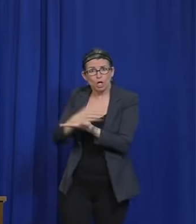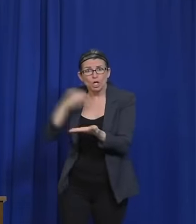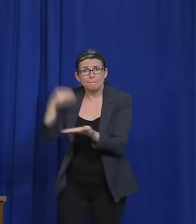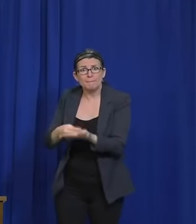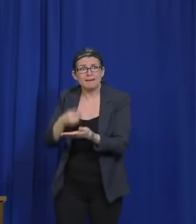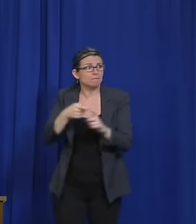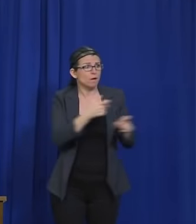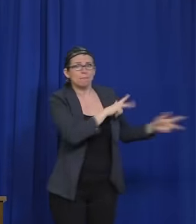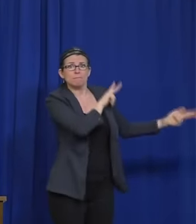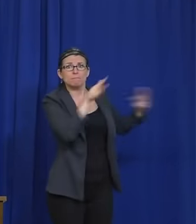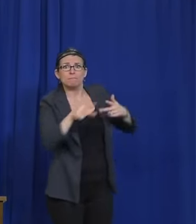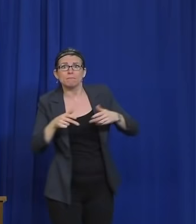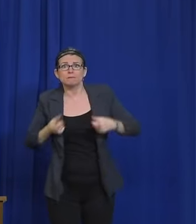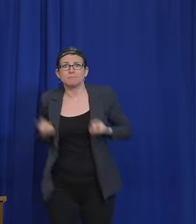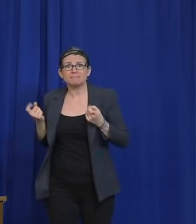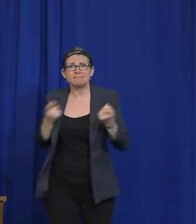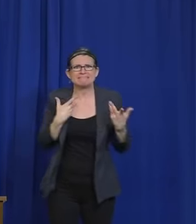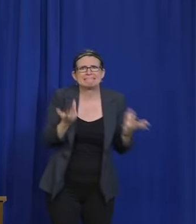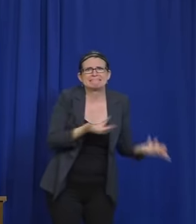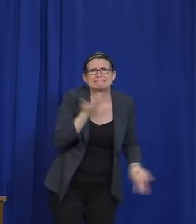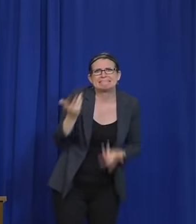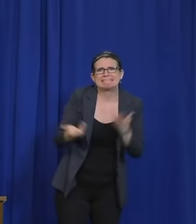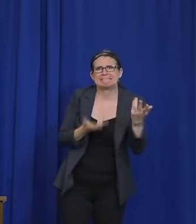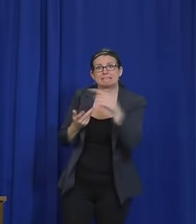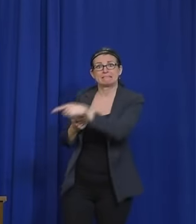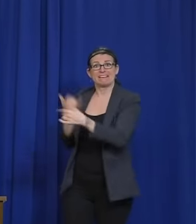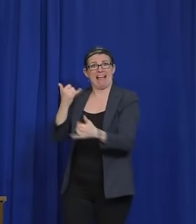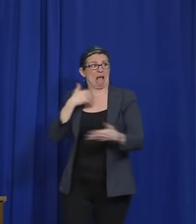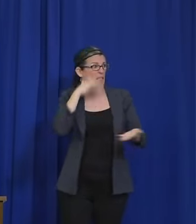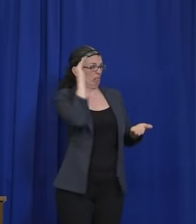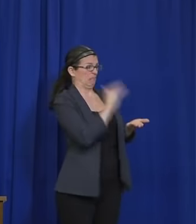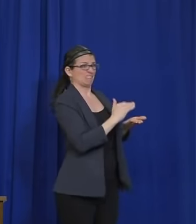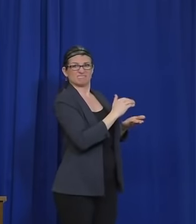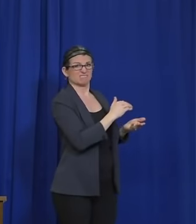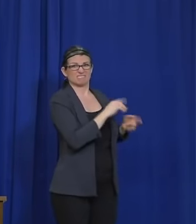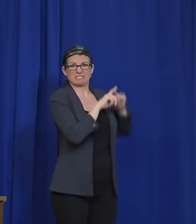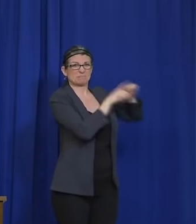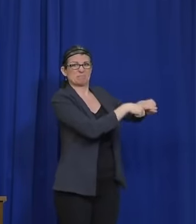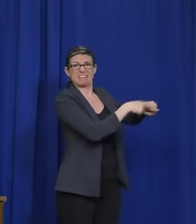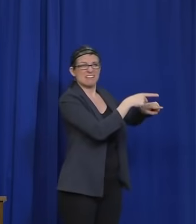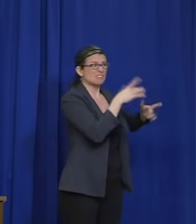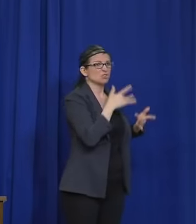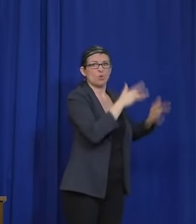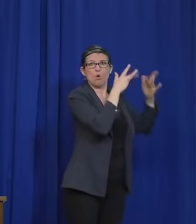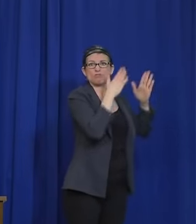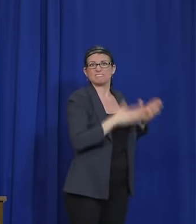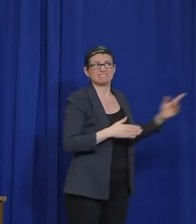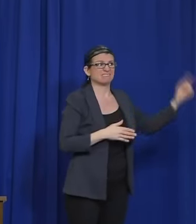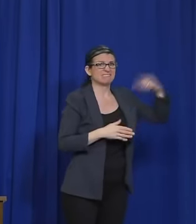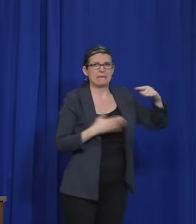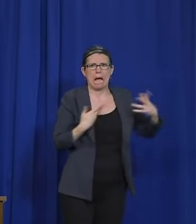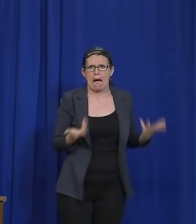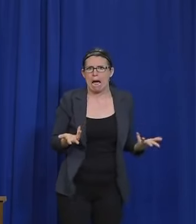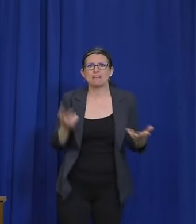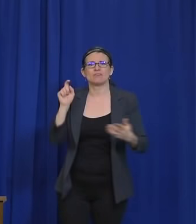and so fines are not coming in the door, which they usually would be, things like that. So the Revenue Forecasting